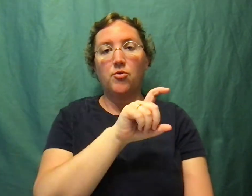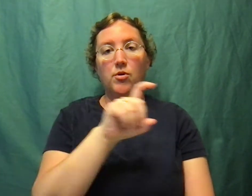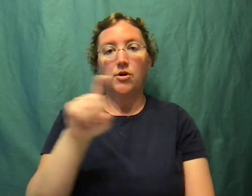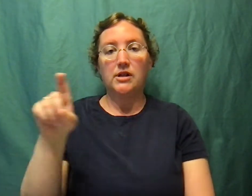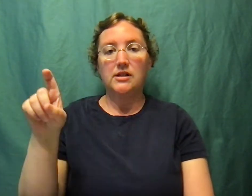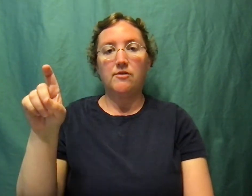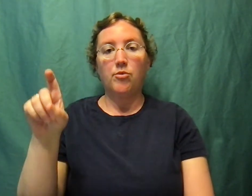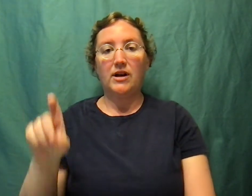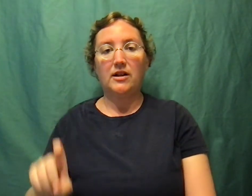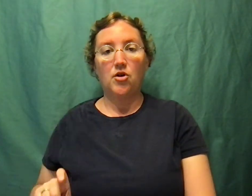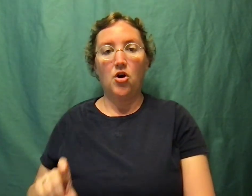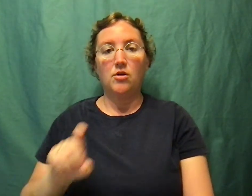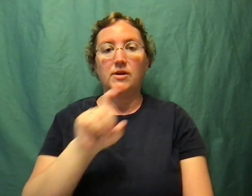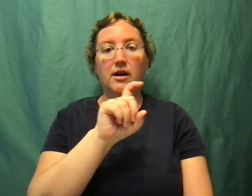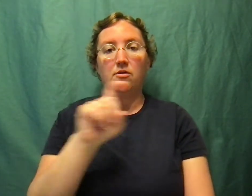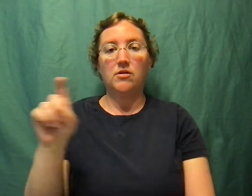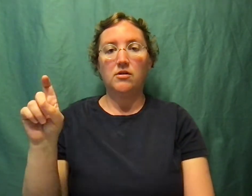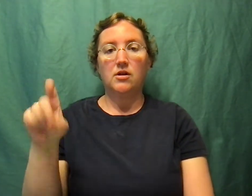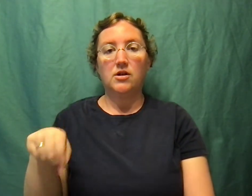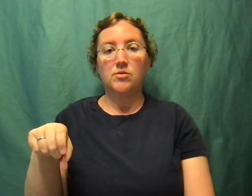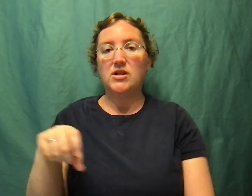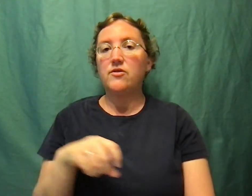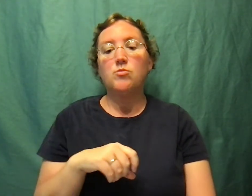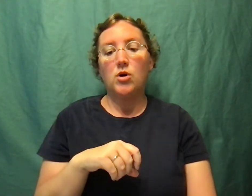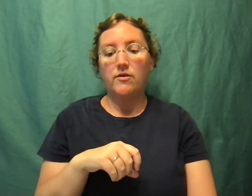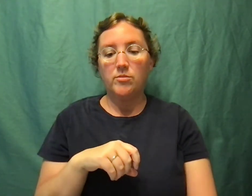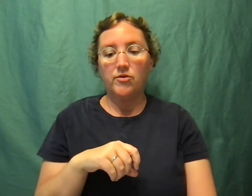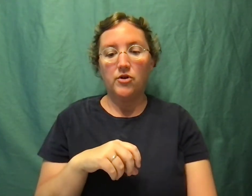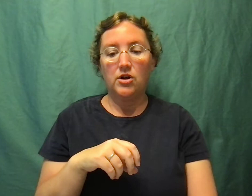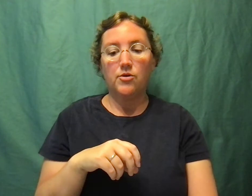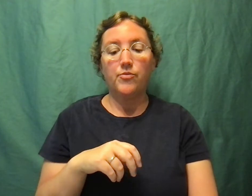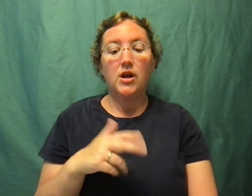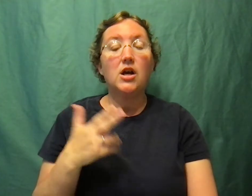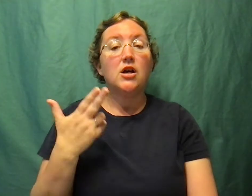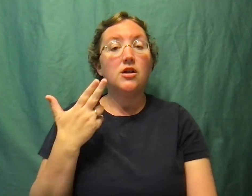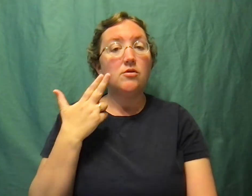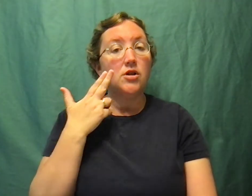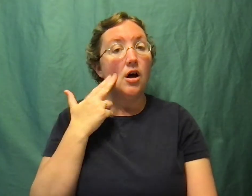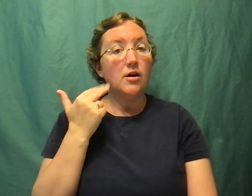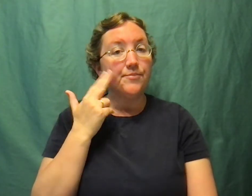forward instead of bringing their arm down. So whichever's more comfortable for you. Utah,